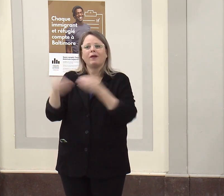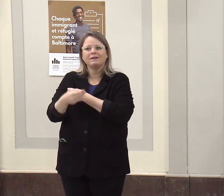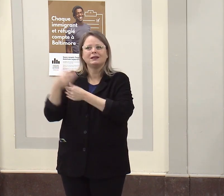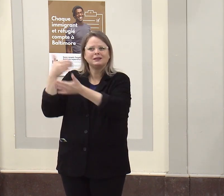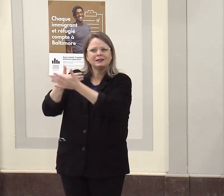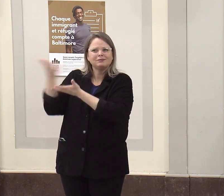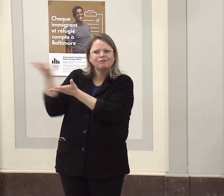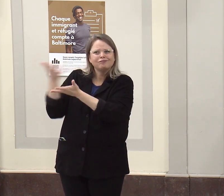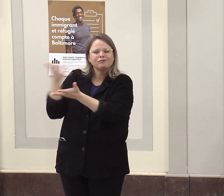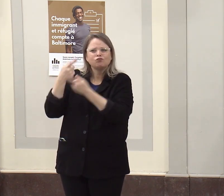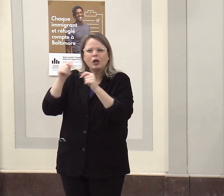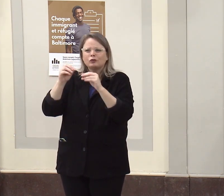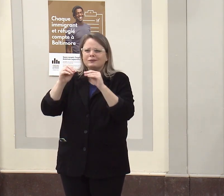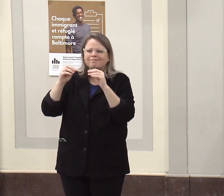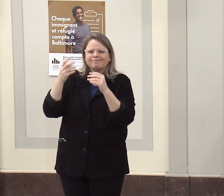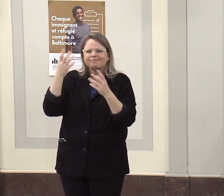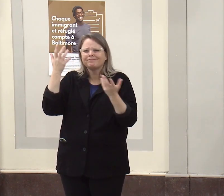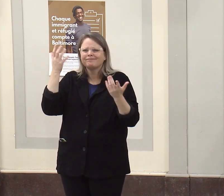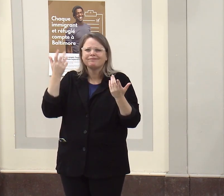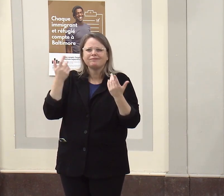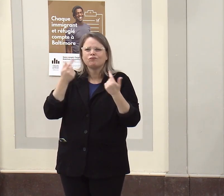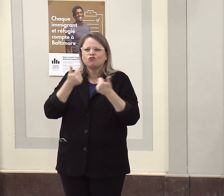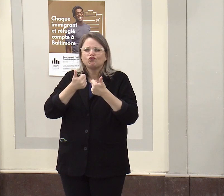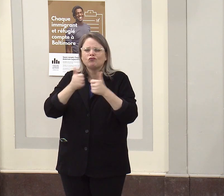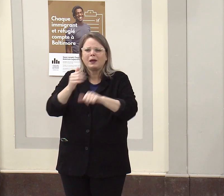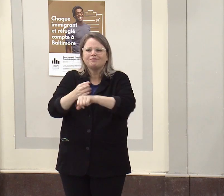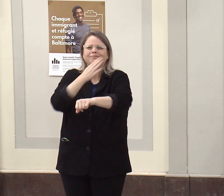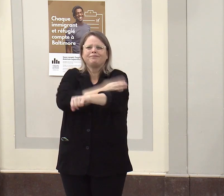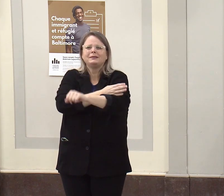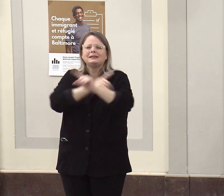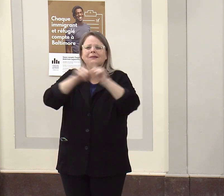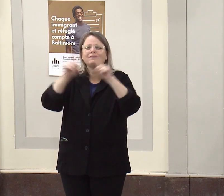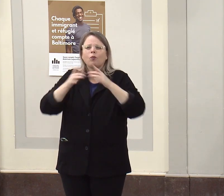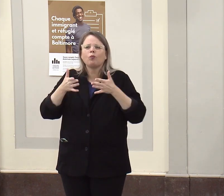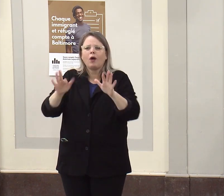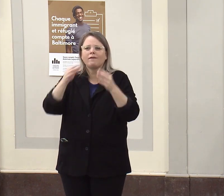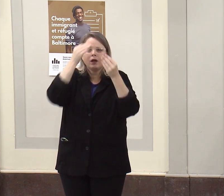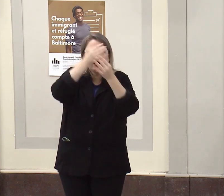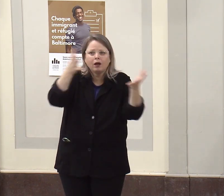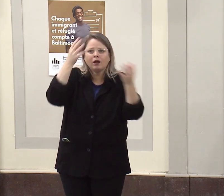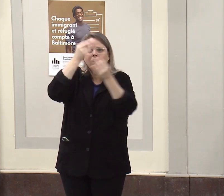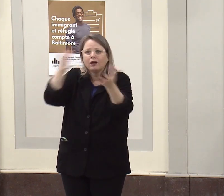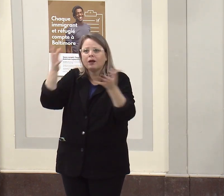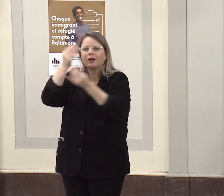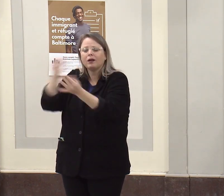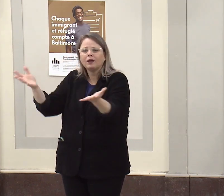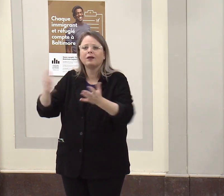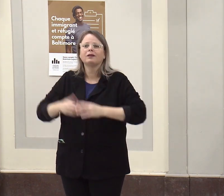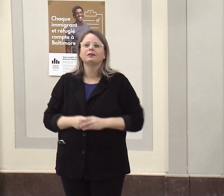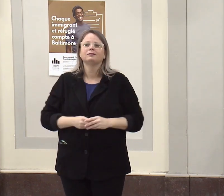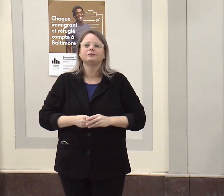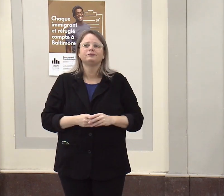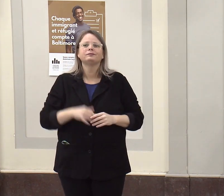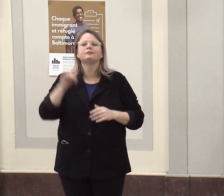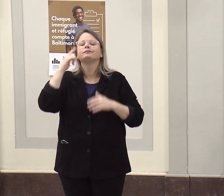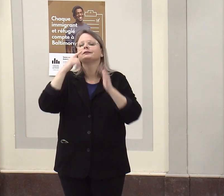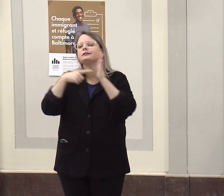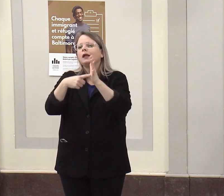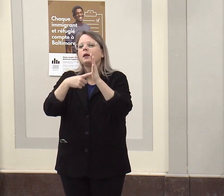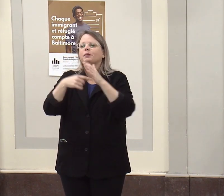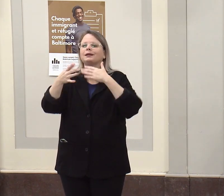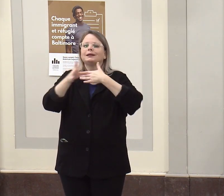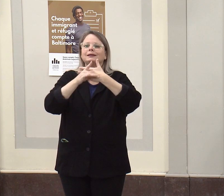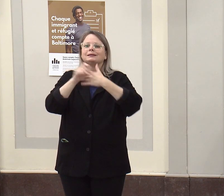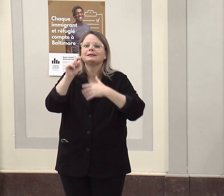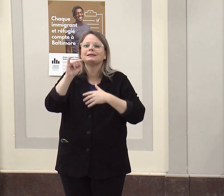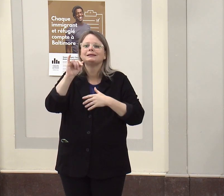can put stickers informing people of the ways they can participate in the census on food boxes, for example. How can we, for folks,